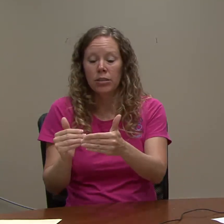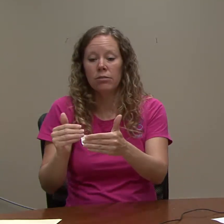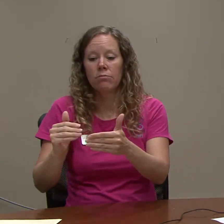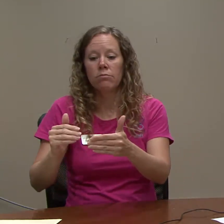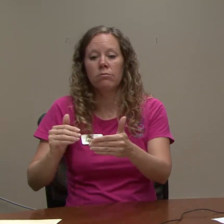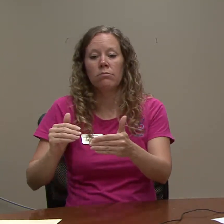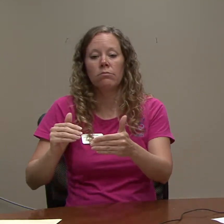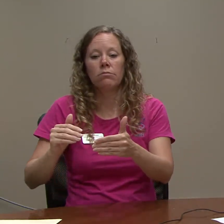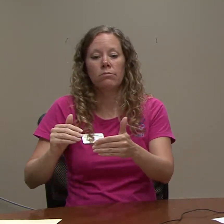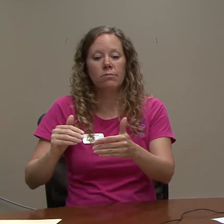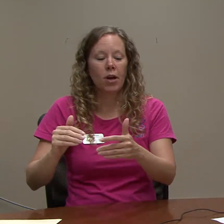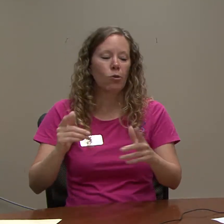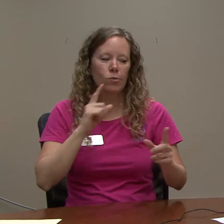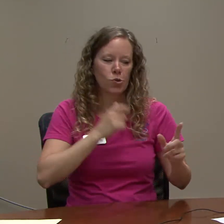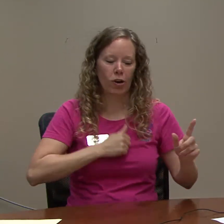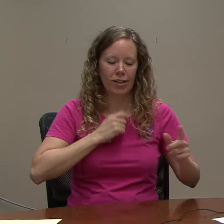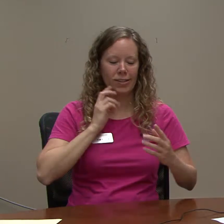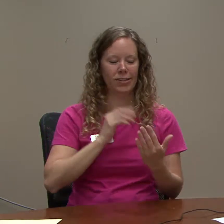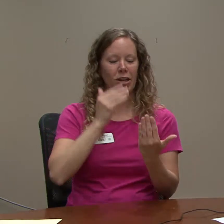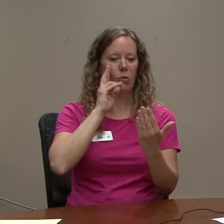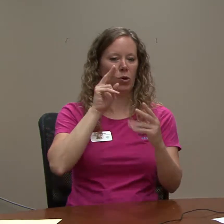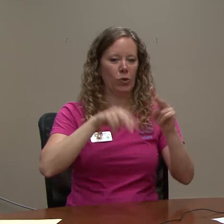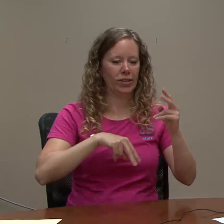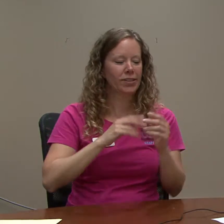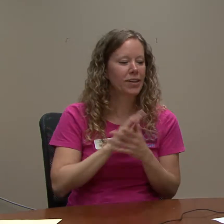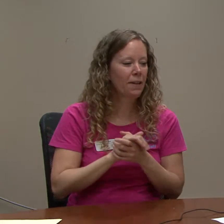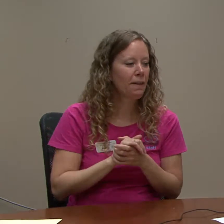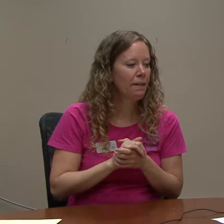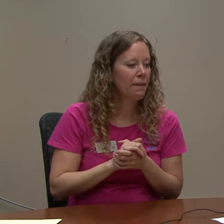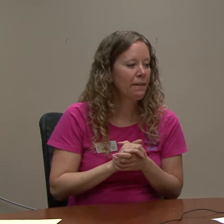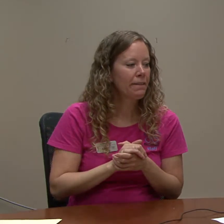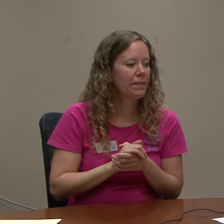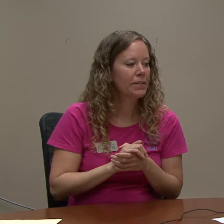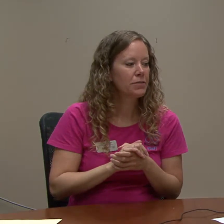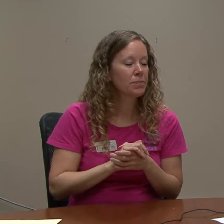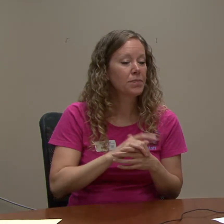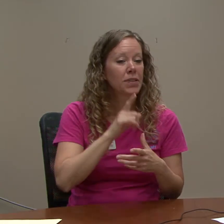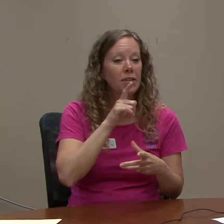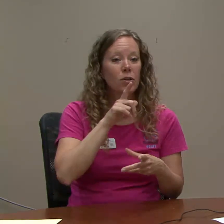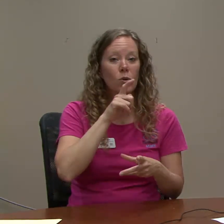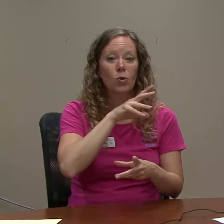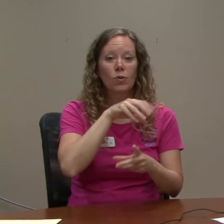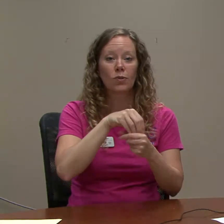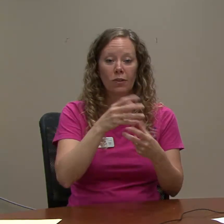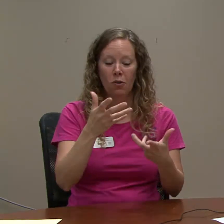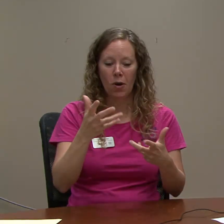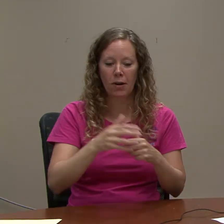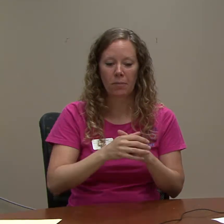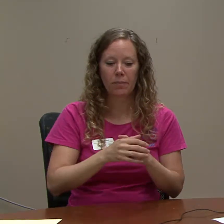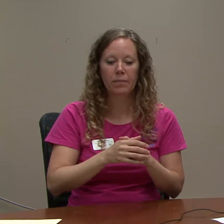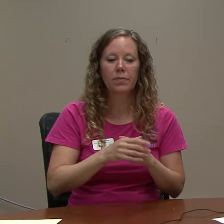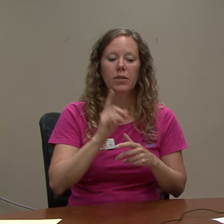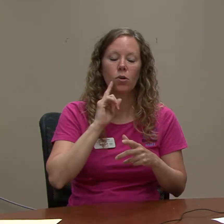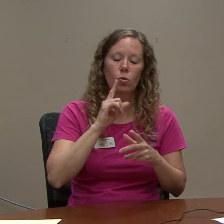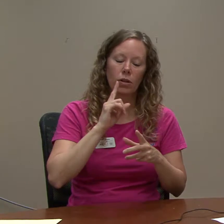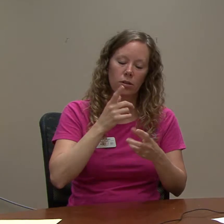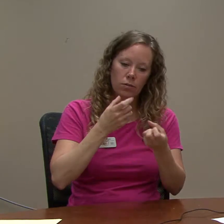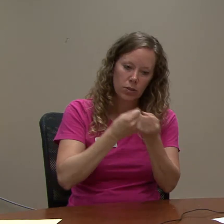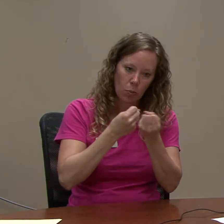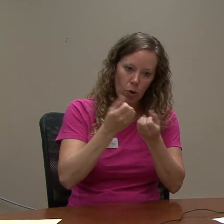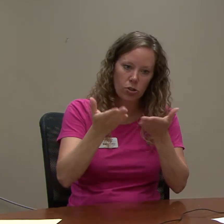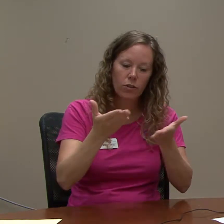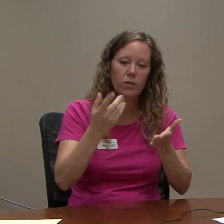Right above non-essential visitor. So essential visitors continue to include persons performing essential support services,